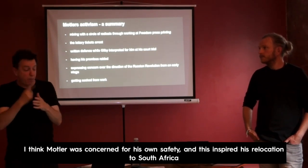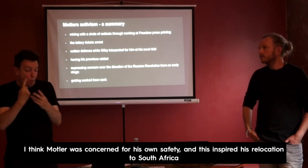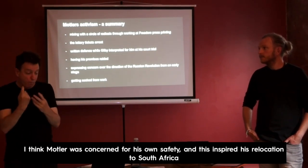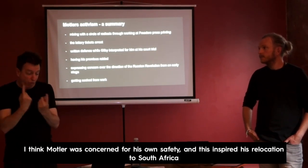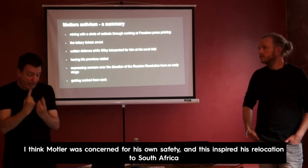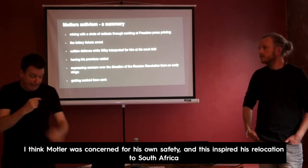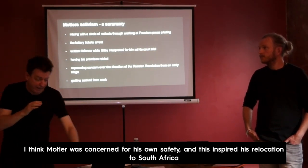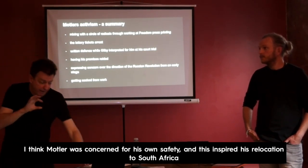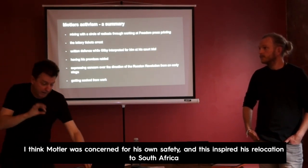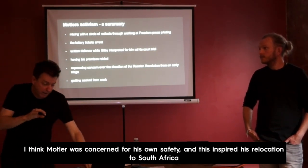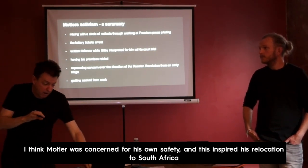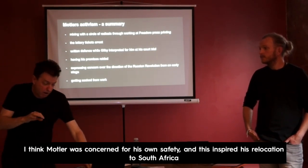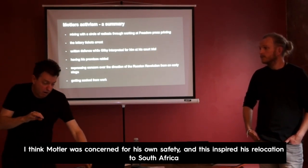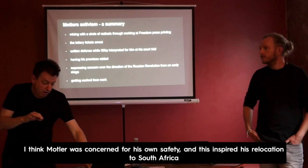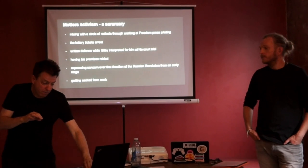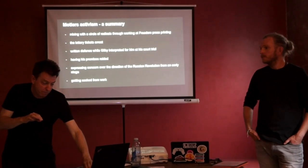inspired his relocation to South Africa ultimately.